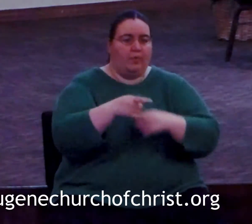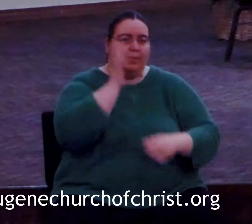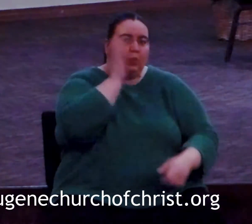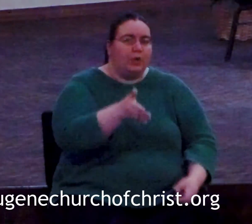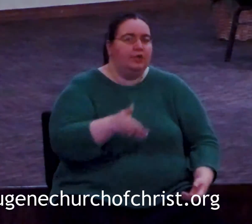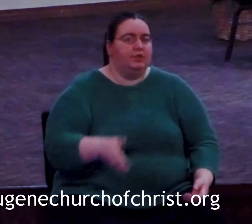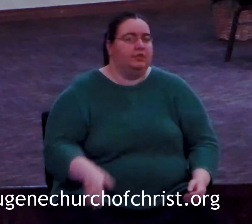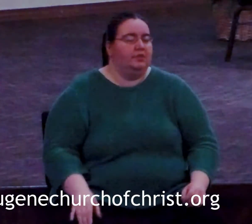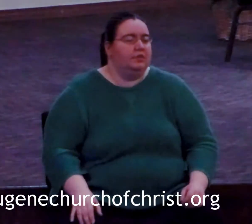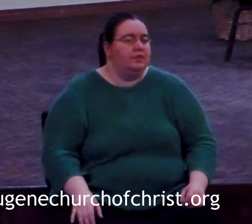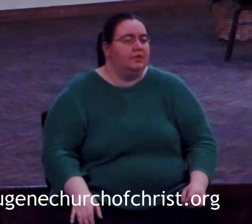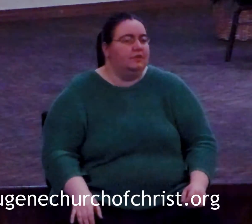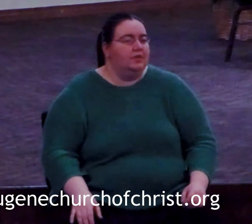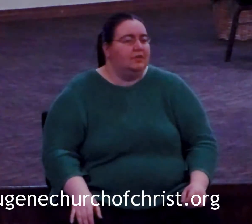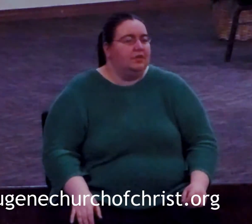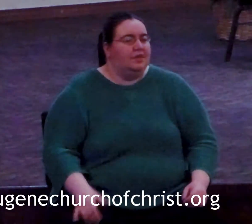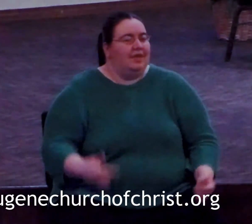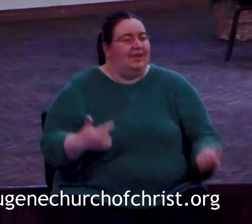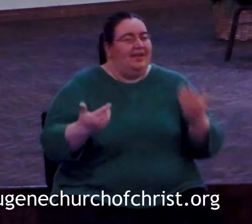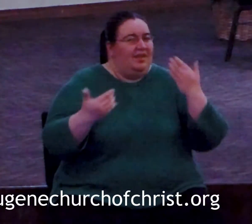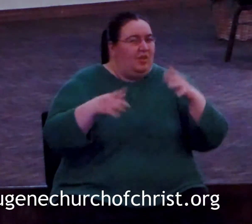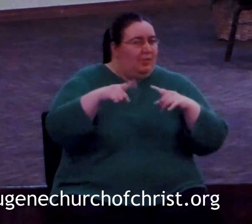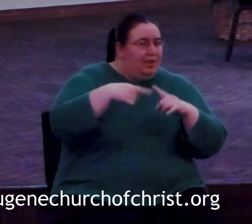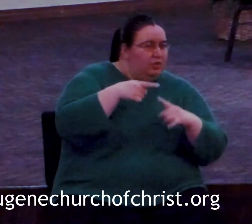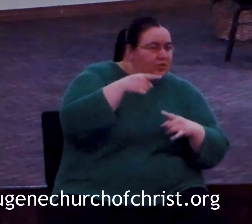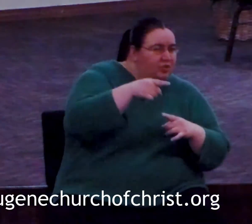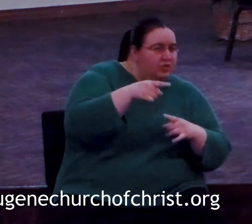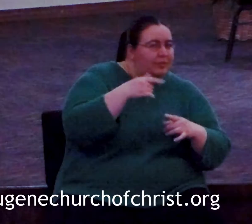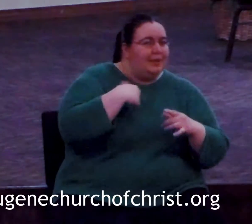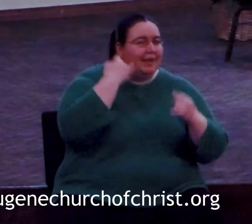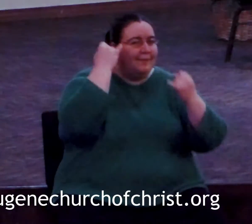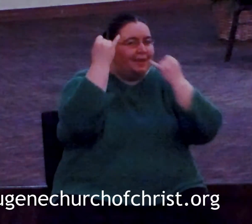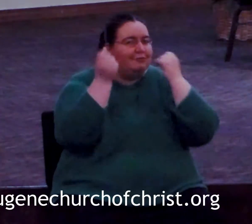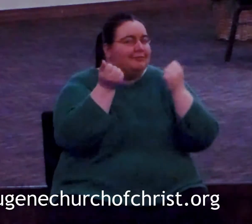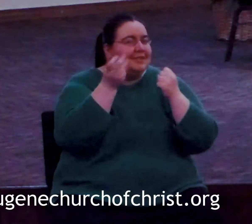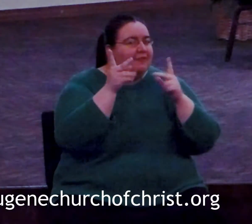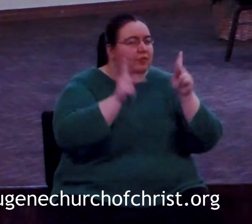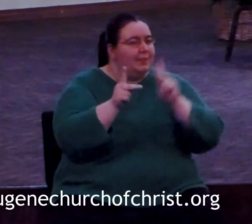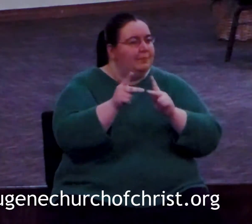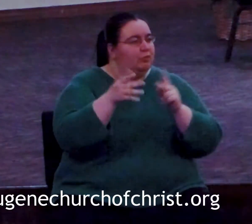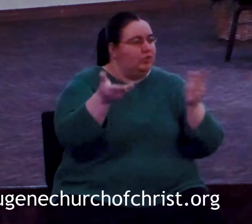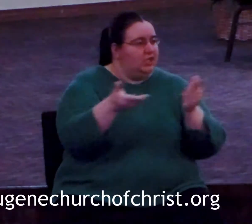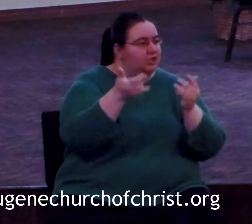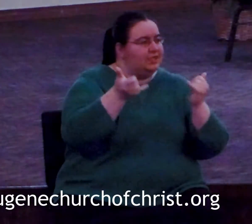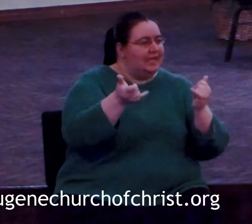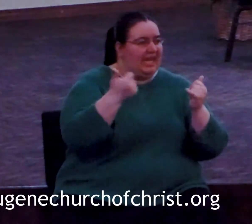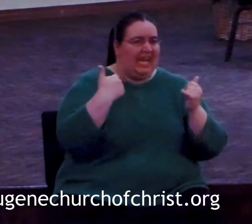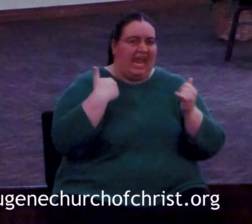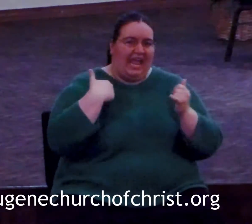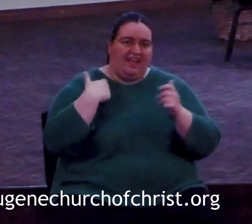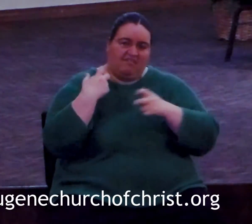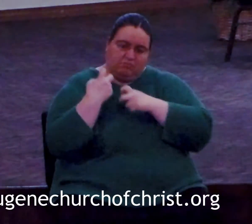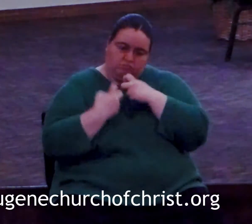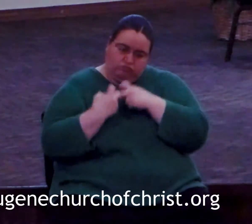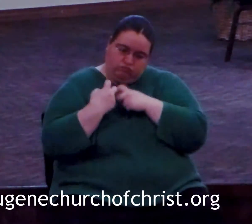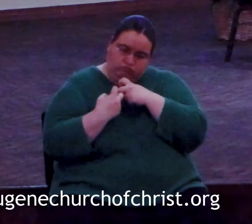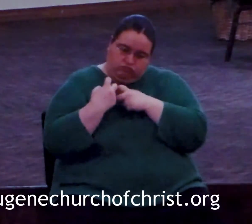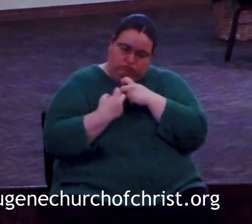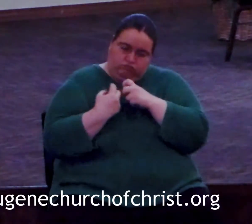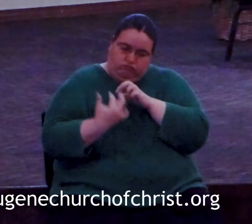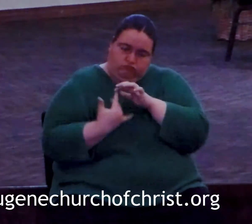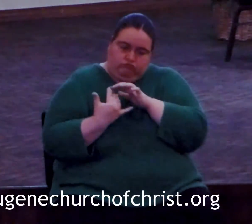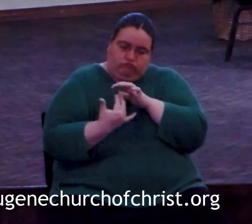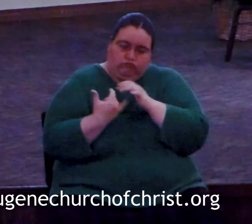I don't know about you, but I would imagine there are several of us in this room who have a storm brewing right now, and you would love for that thing to be calmed.